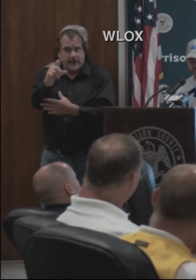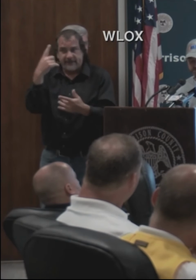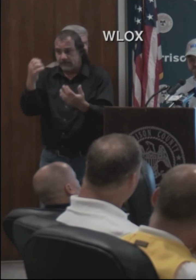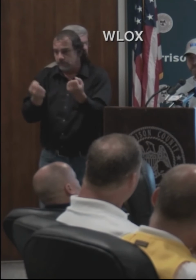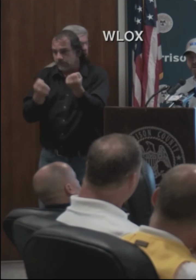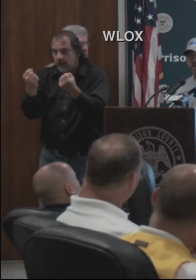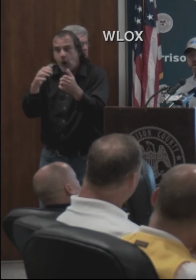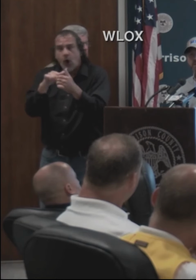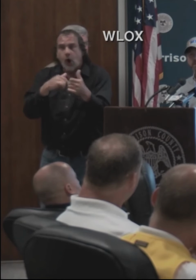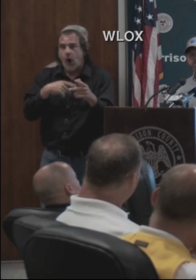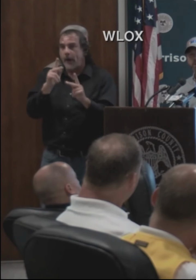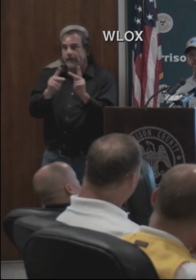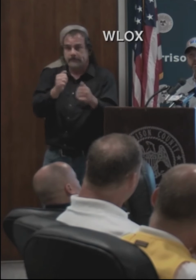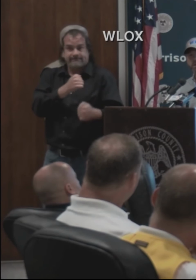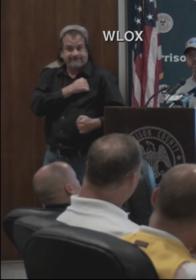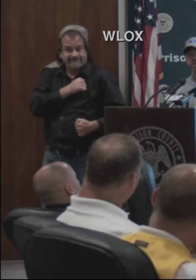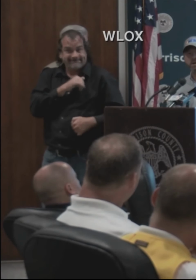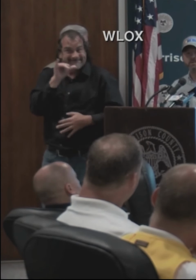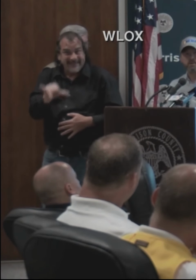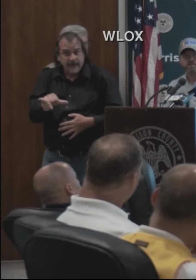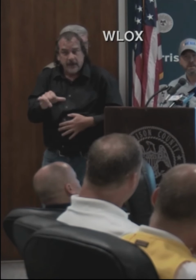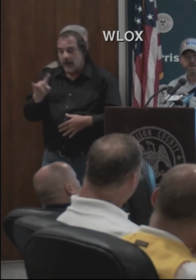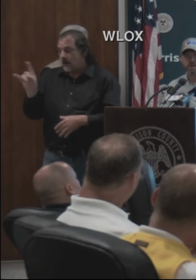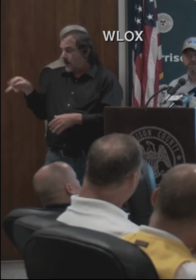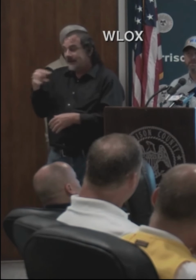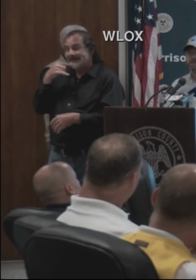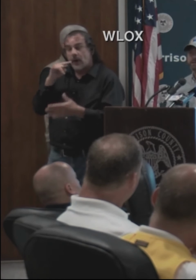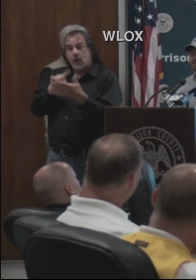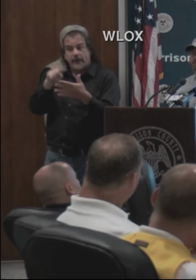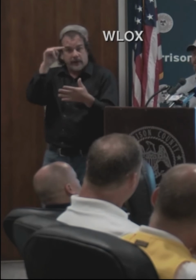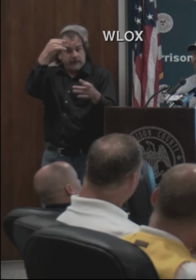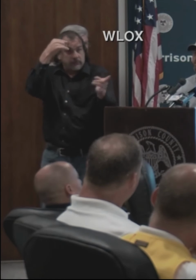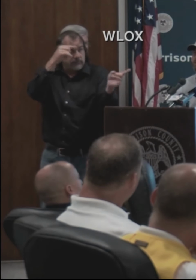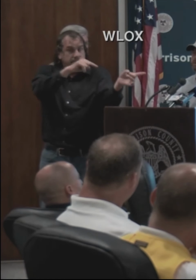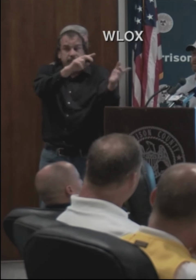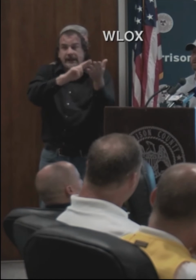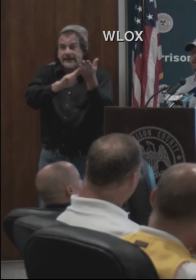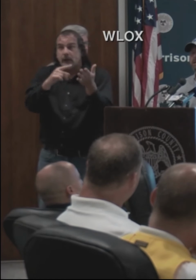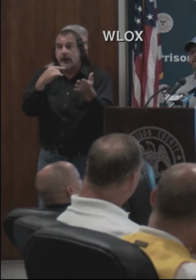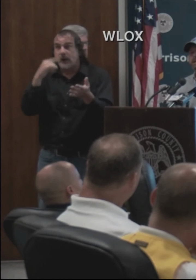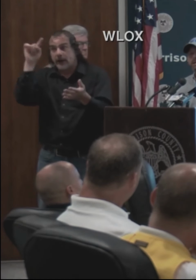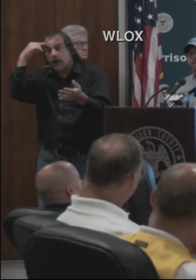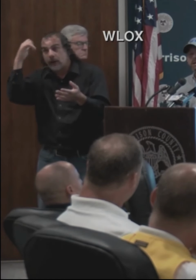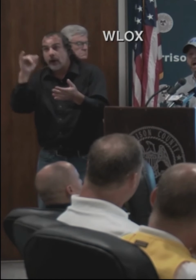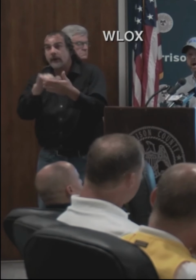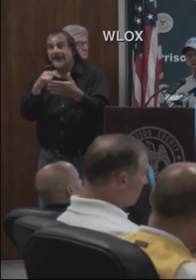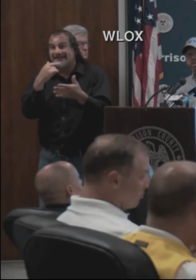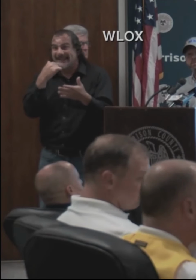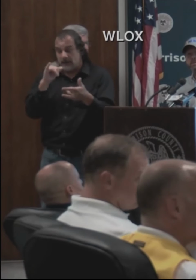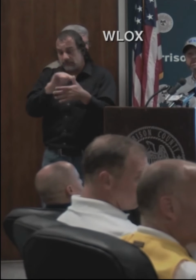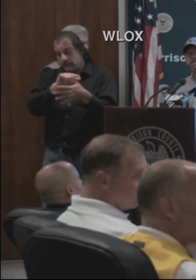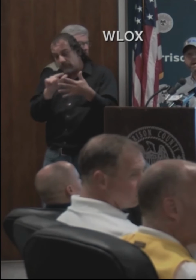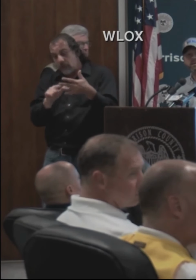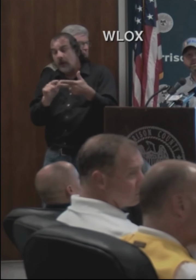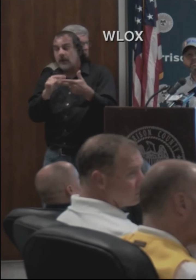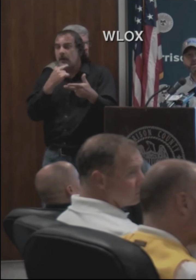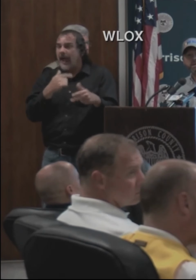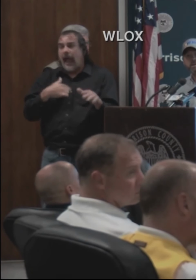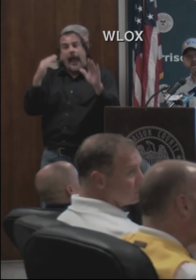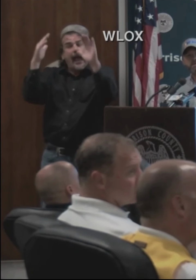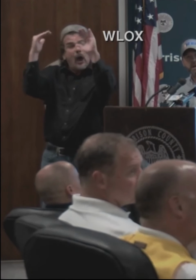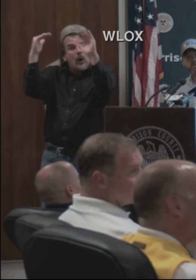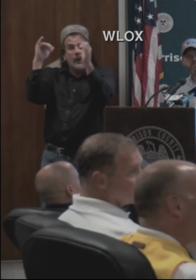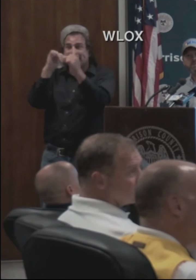vehicles. Let me just reiterate what the Governor, Lieutenant Governor, and Secretary of State have already said. I hope that this is not going to